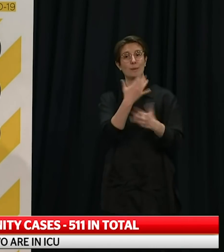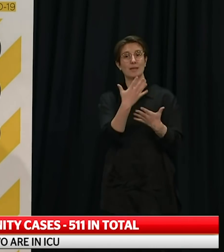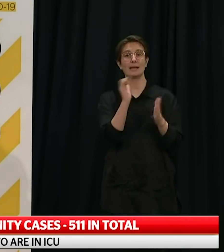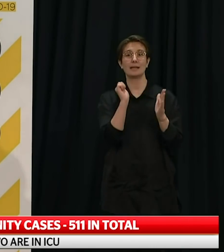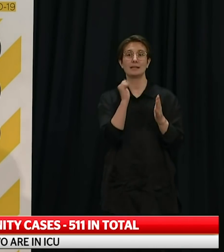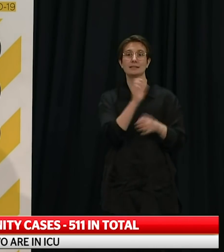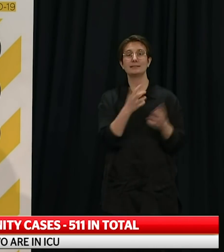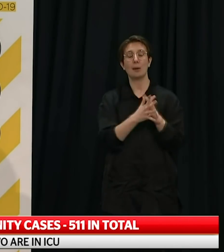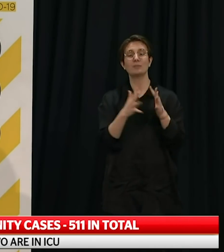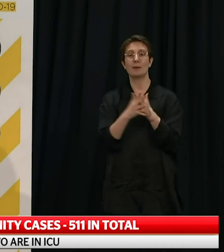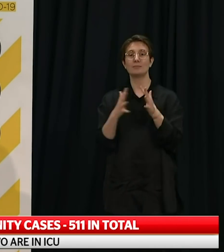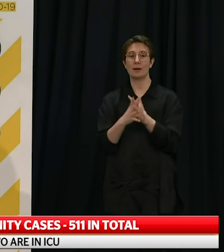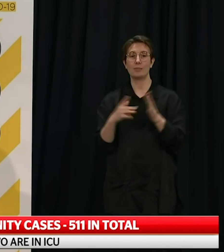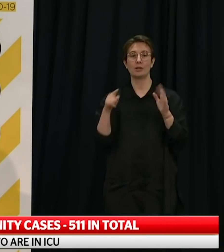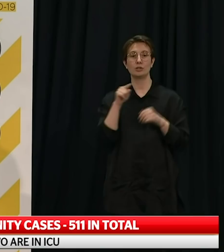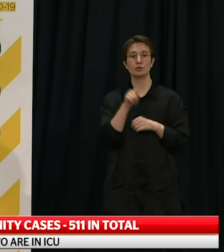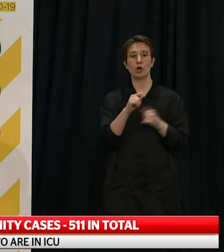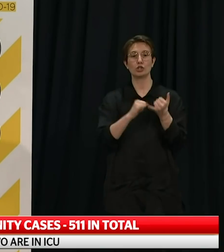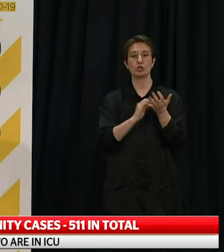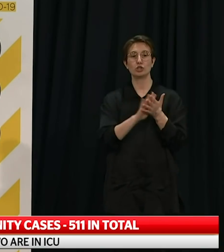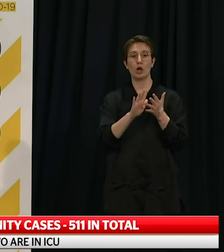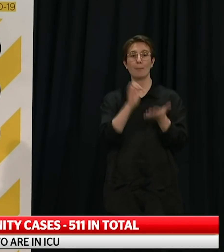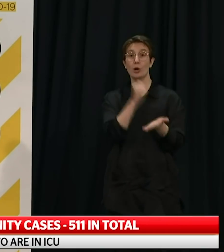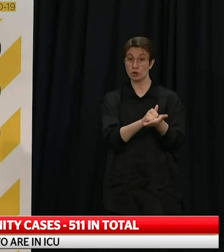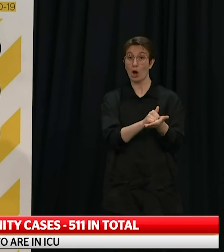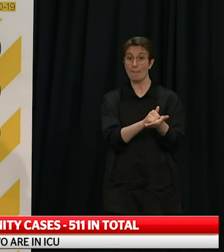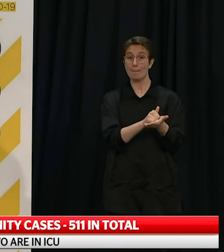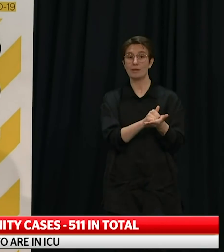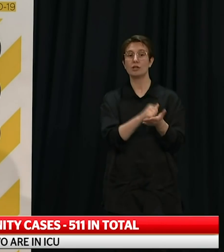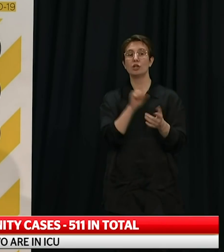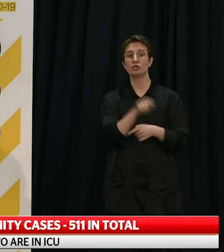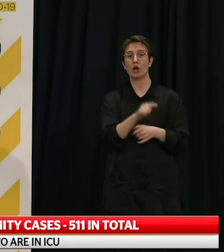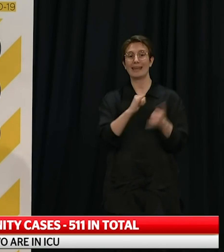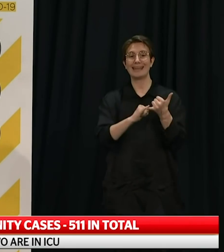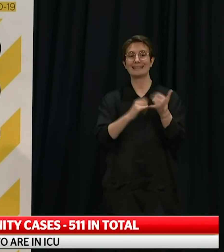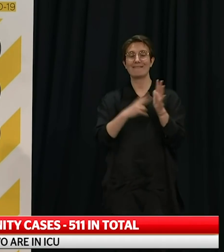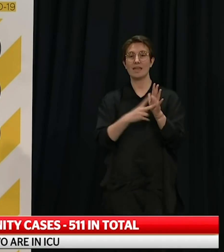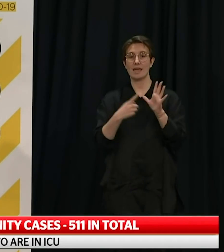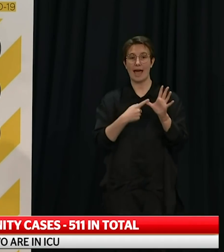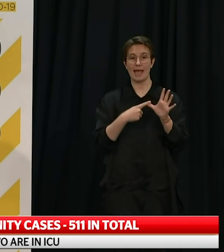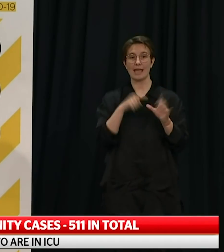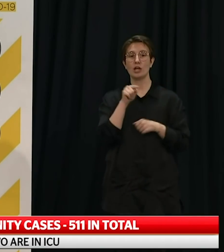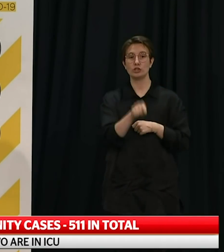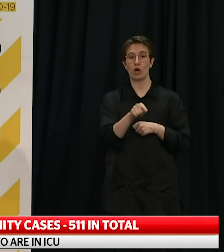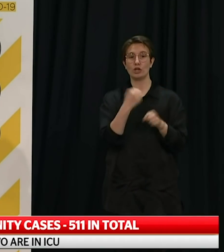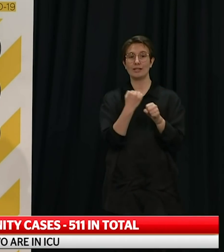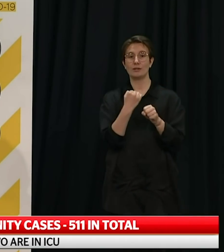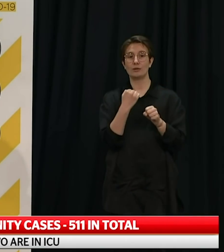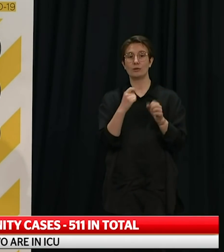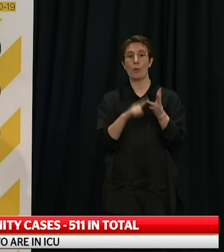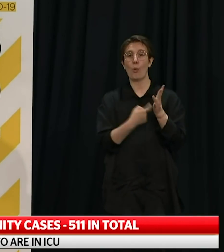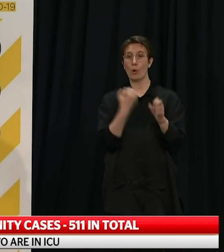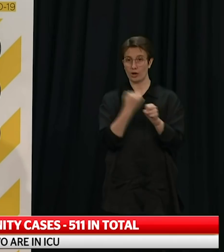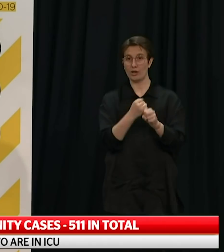www.shop.sva.org.nz. We continue to support those needing emergency housing during the lockdown also. Since lockdown began on the 18th of August,